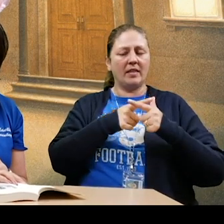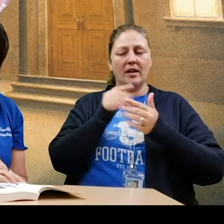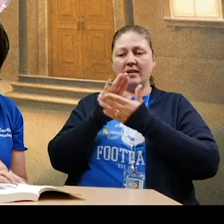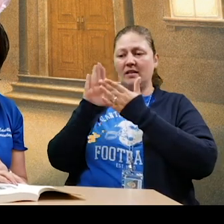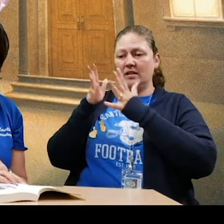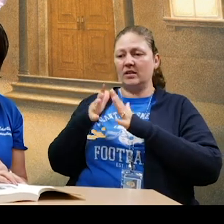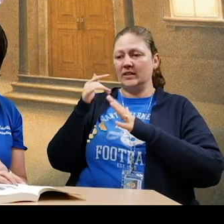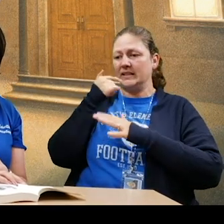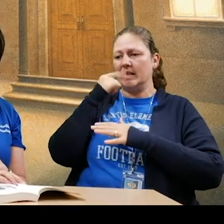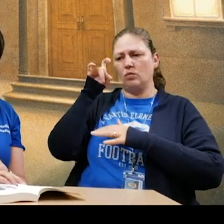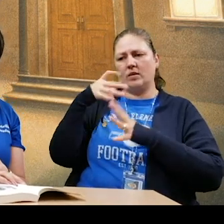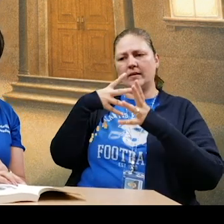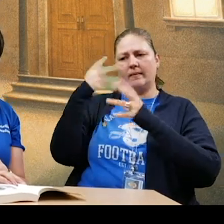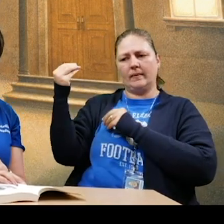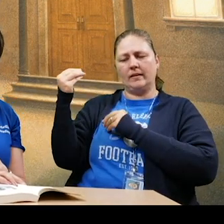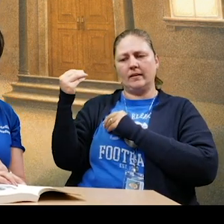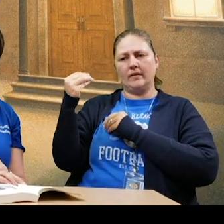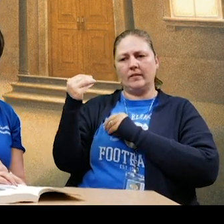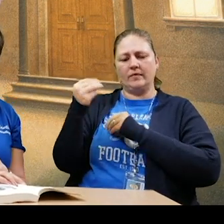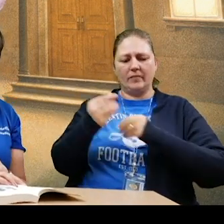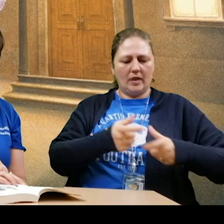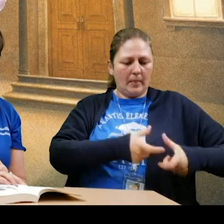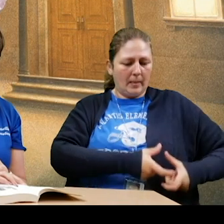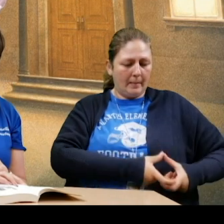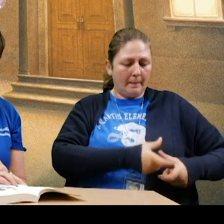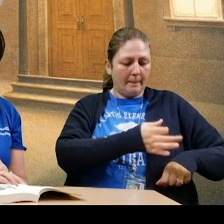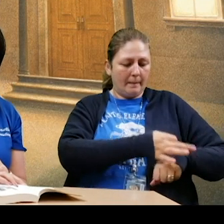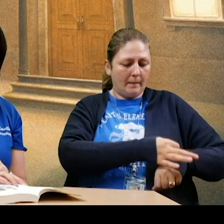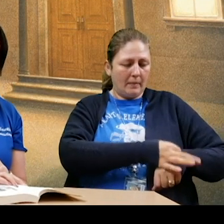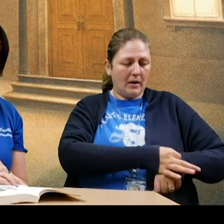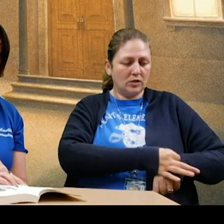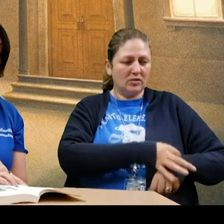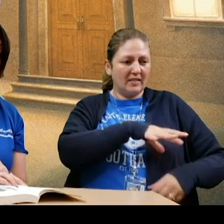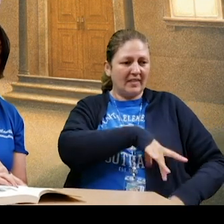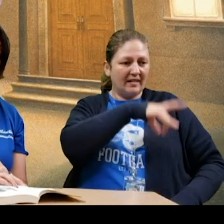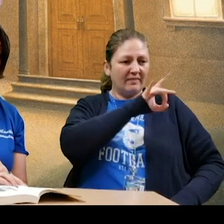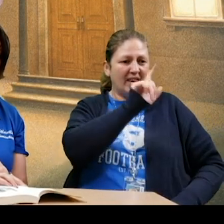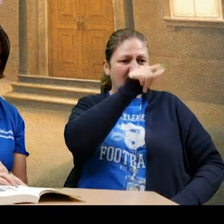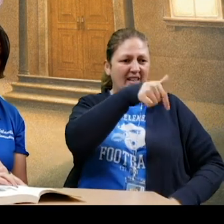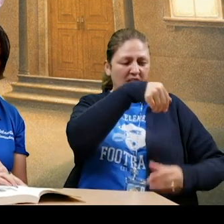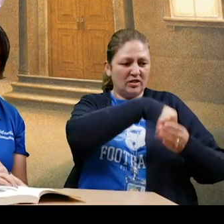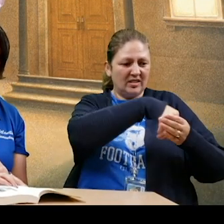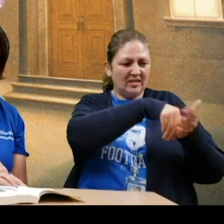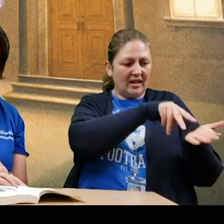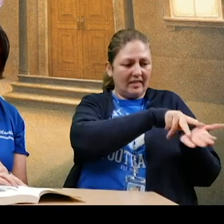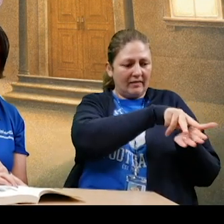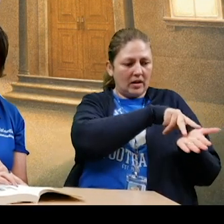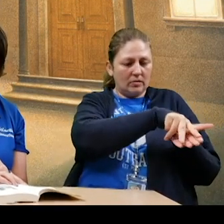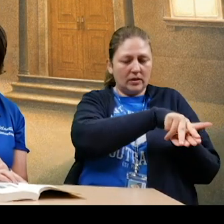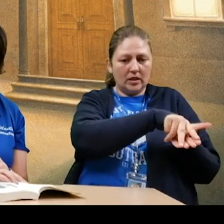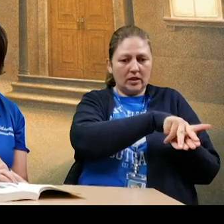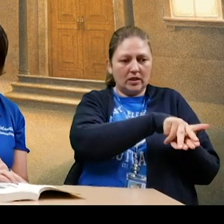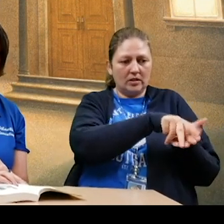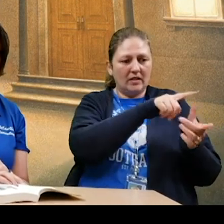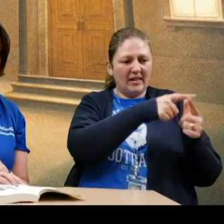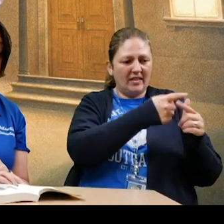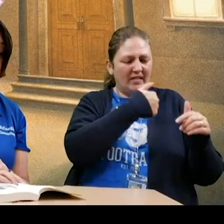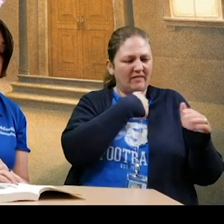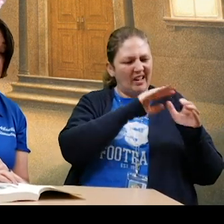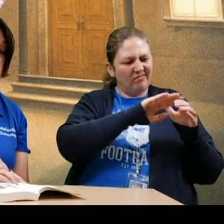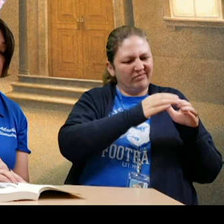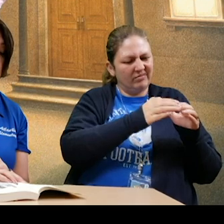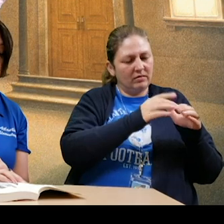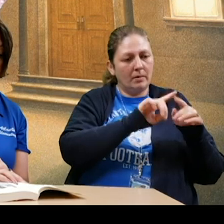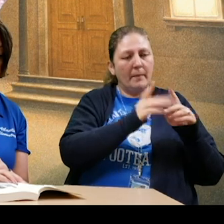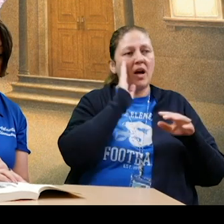immediately. Edward's pocket watch was located later, deep within the bowels of the vacuum cleaner, dented, but